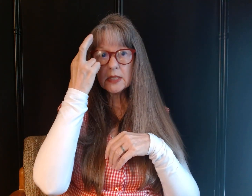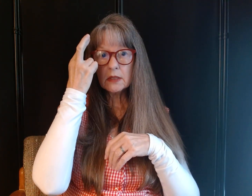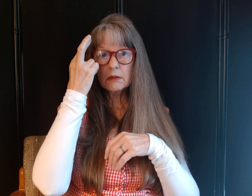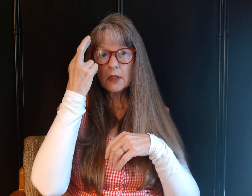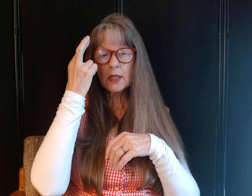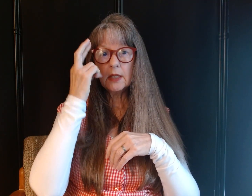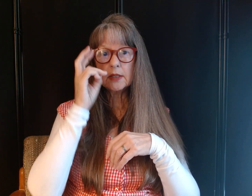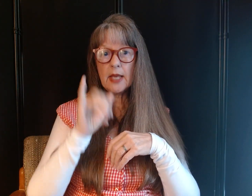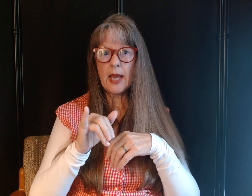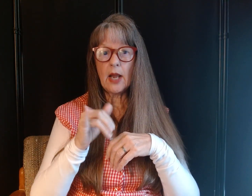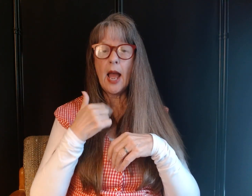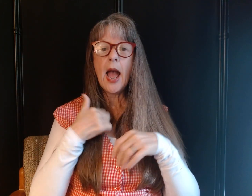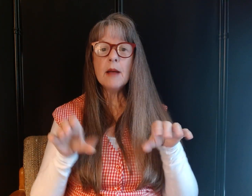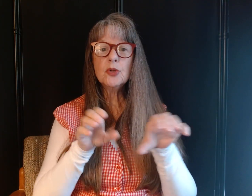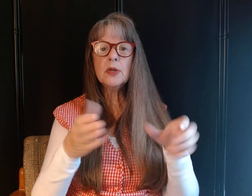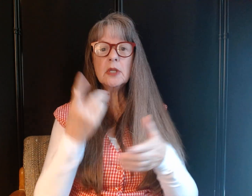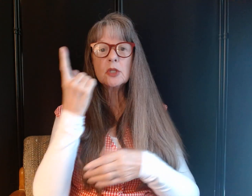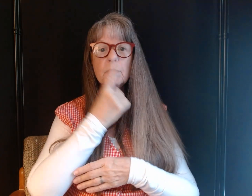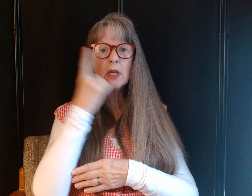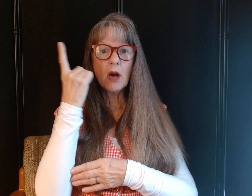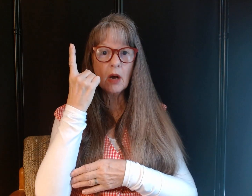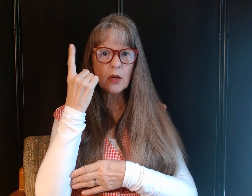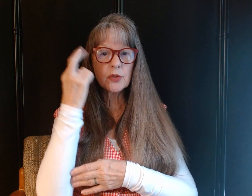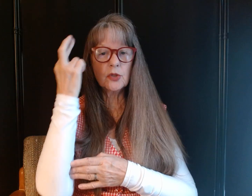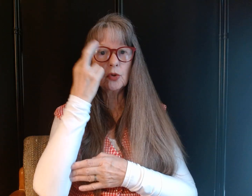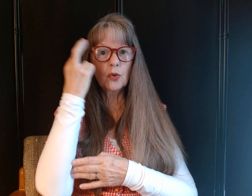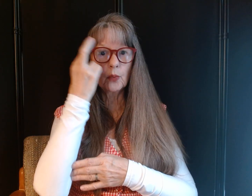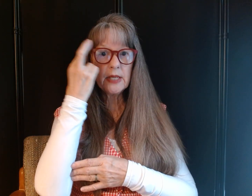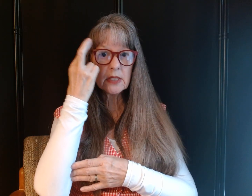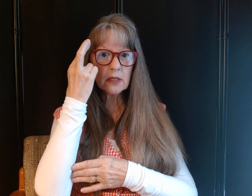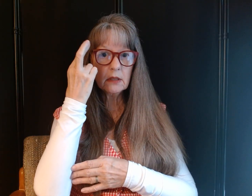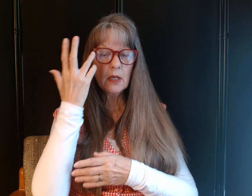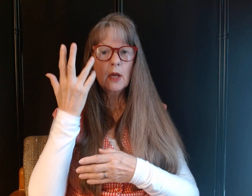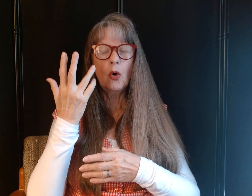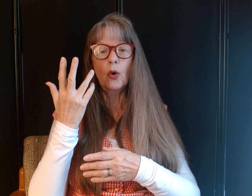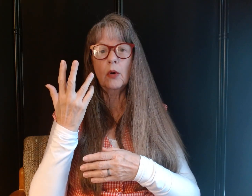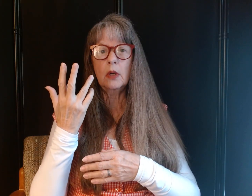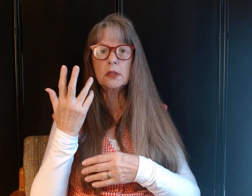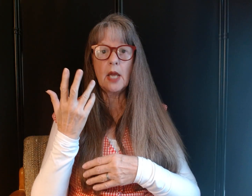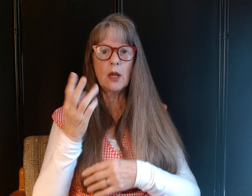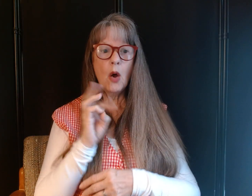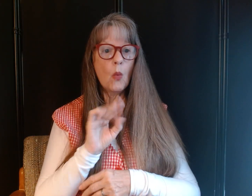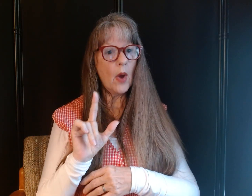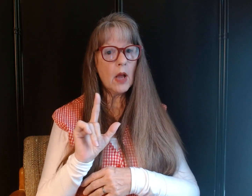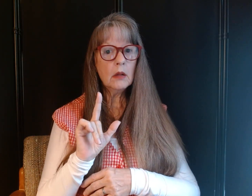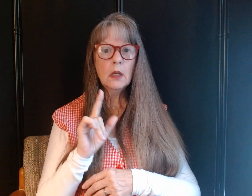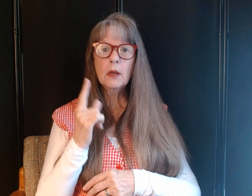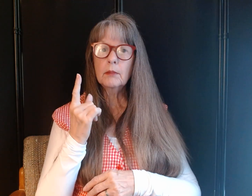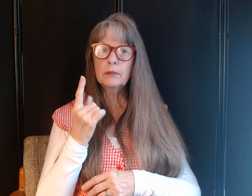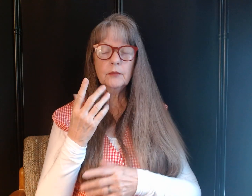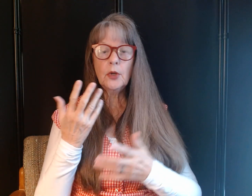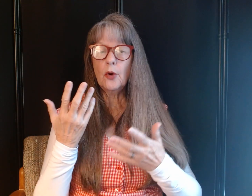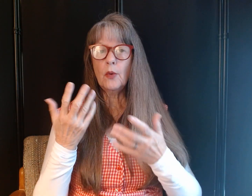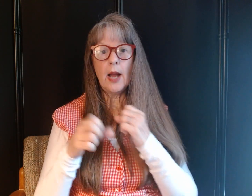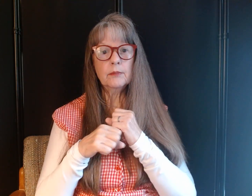reason into that. I'm doing this because, and so you reason, or it's like, well,